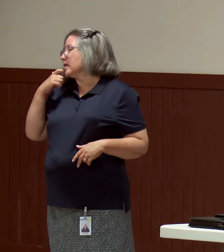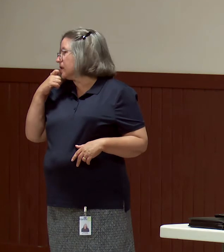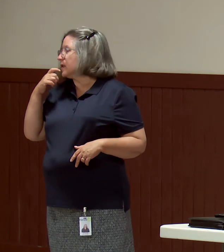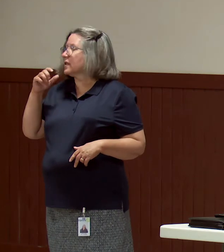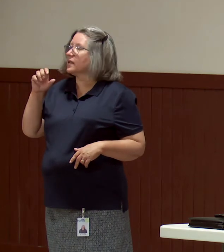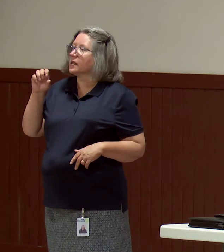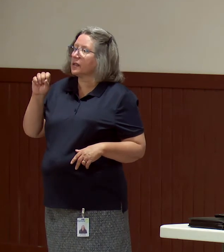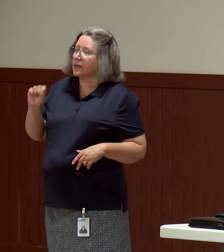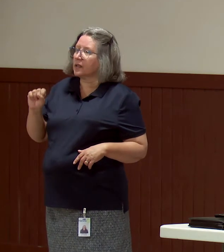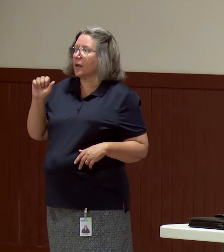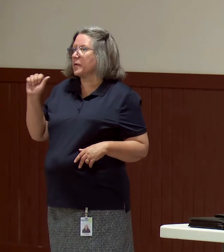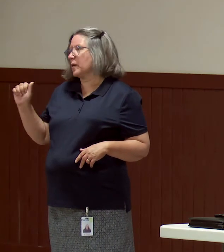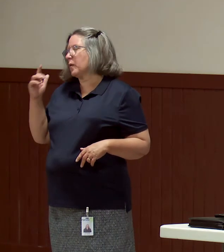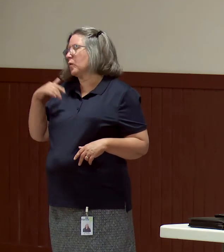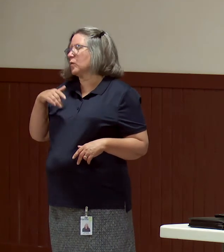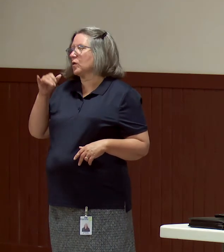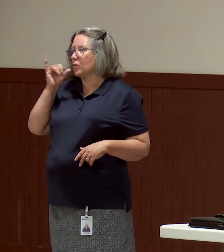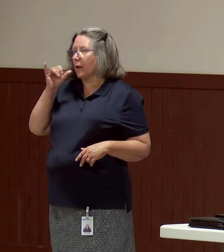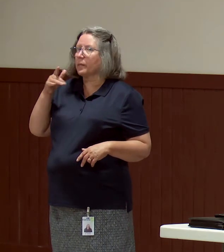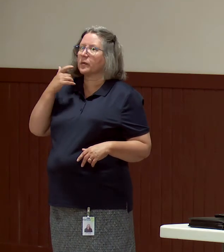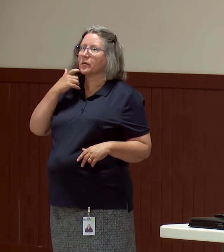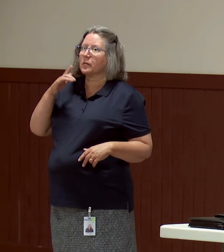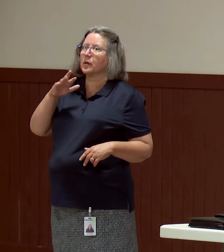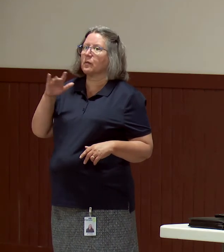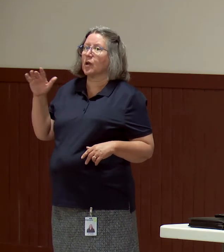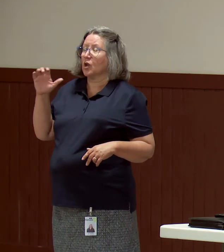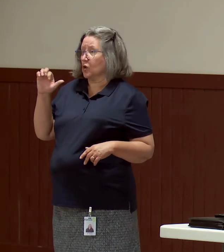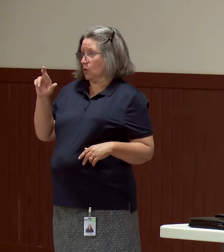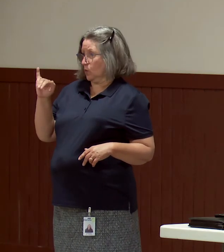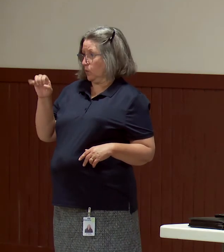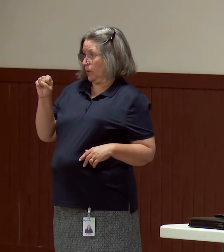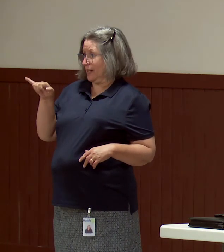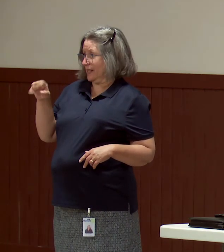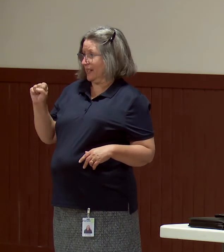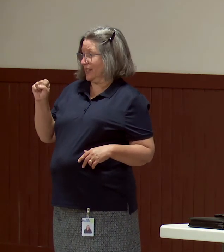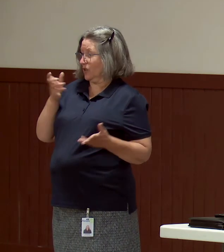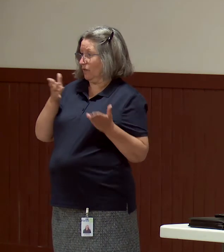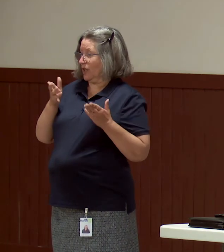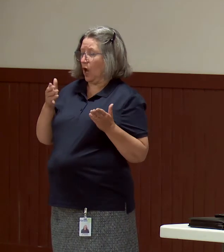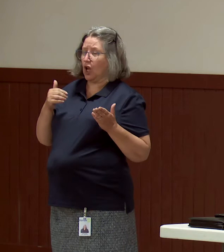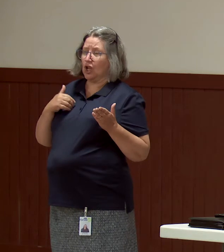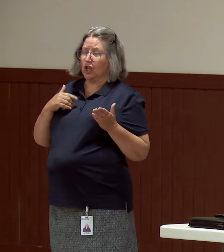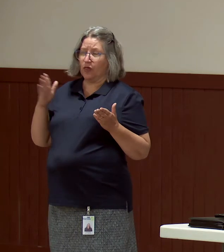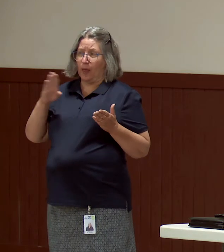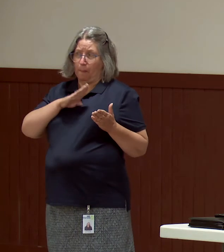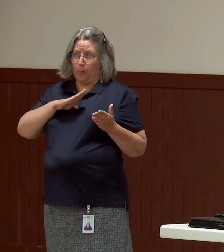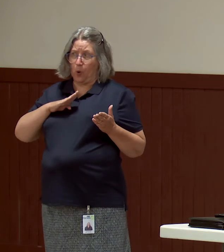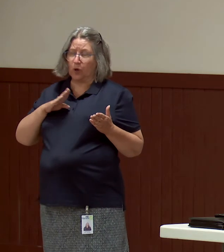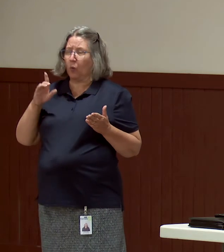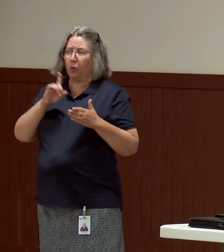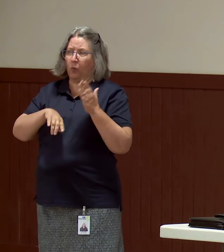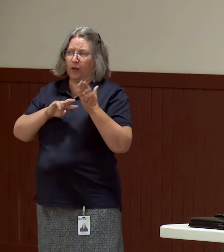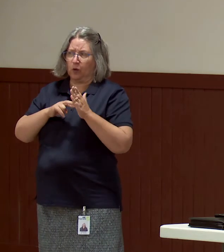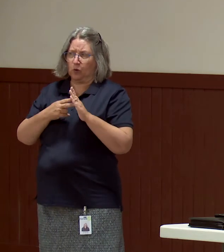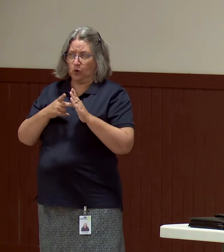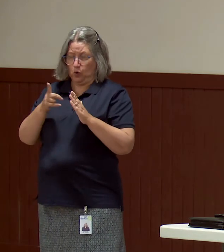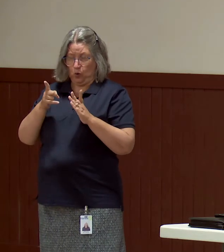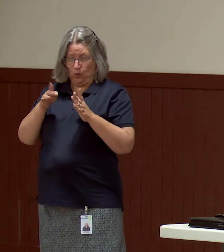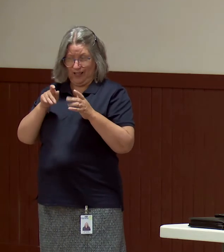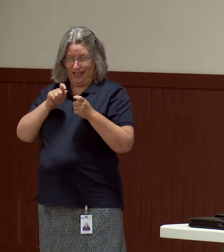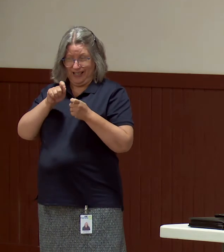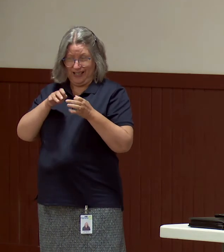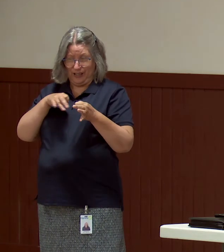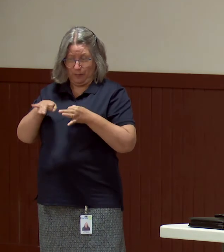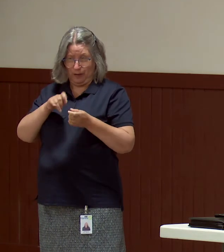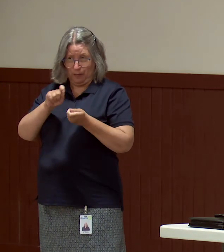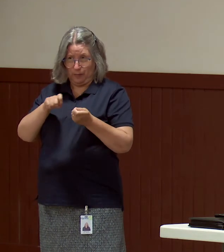You additionally outline crisis services. Will the Board of Supervisors be defining what is crisis services? I